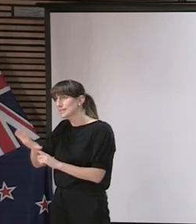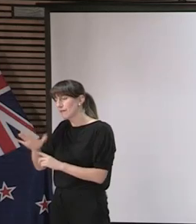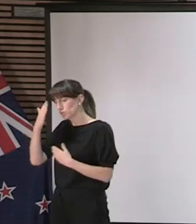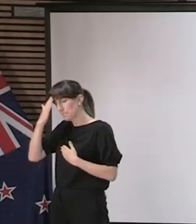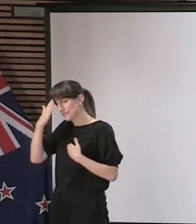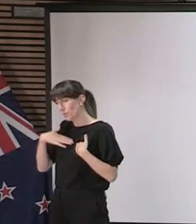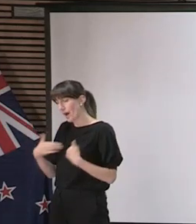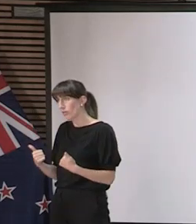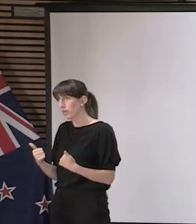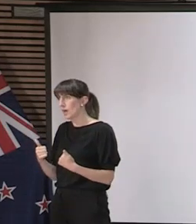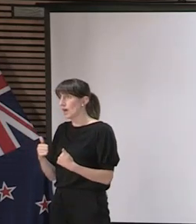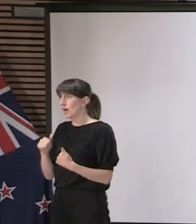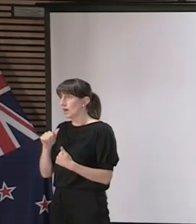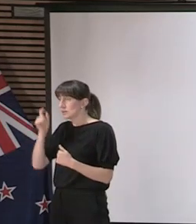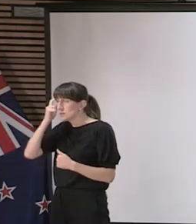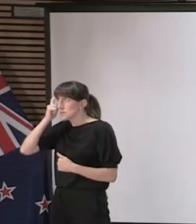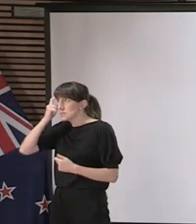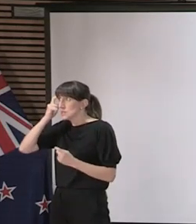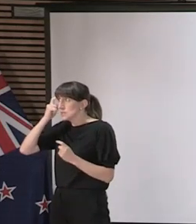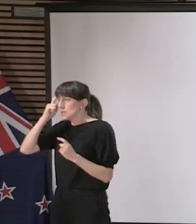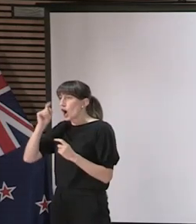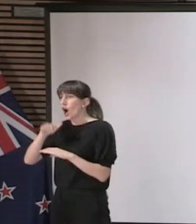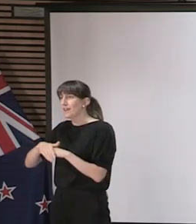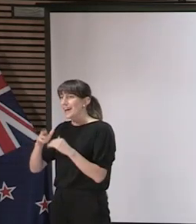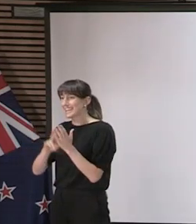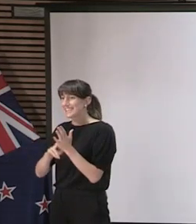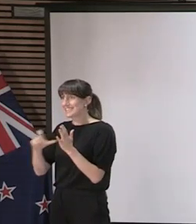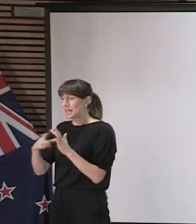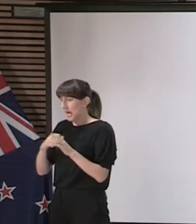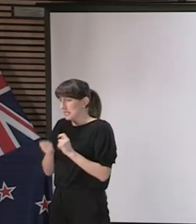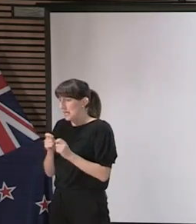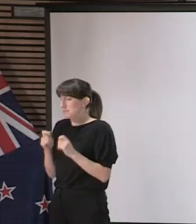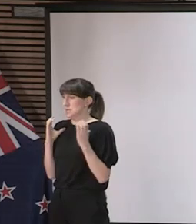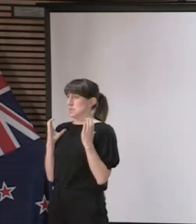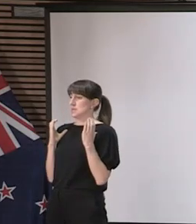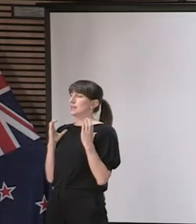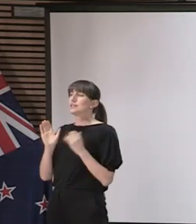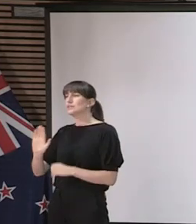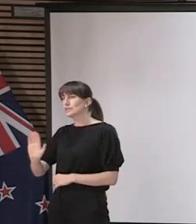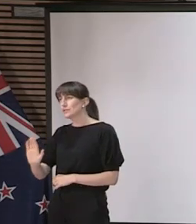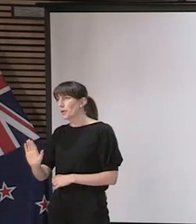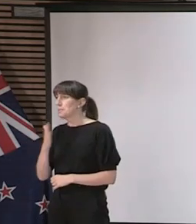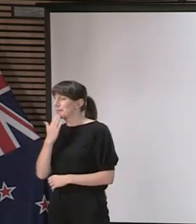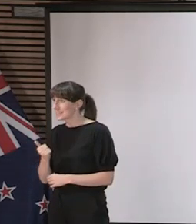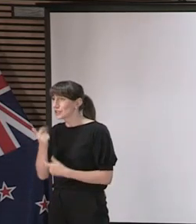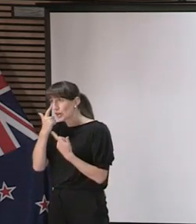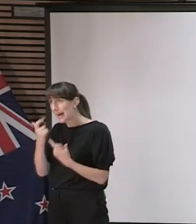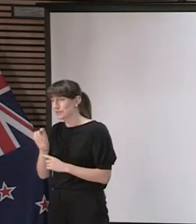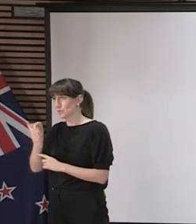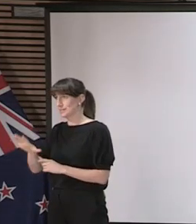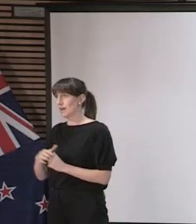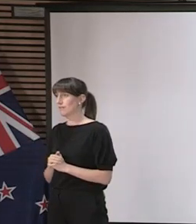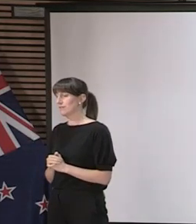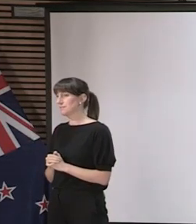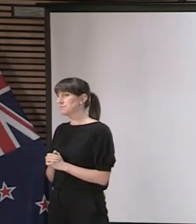themselves get totally strung out about it. NZQA have supplied to schools and indirectly through schools to learners guidance on the